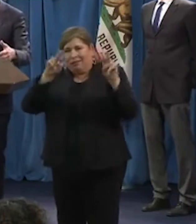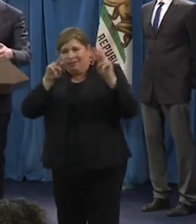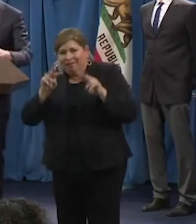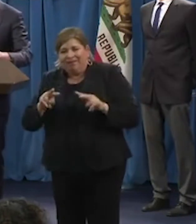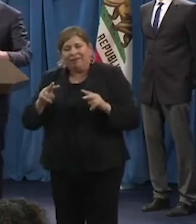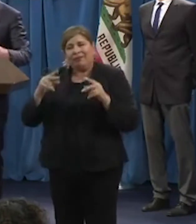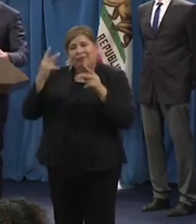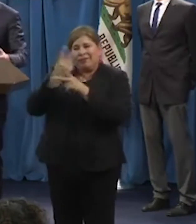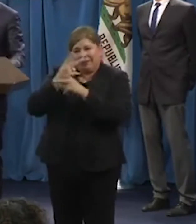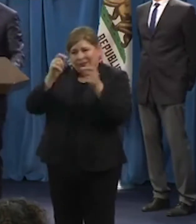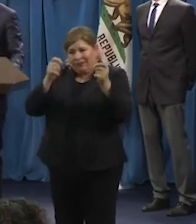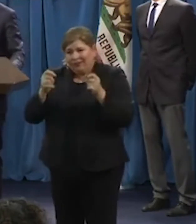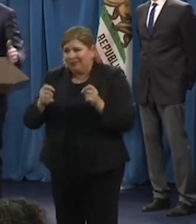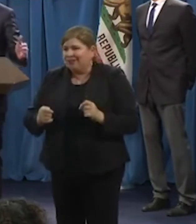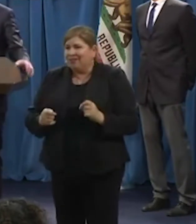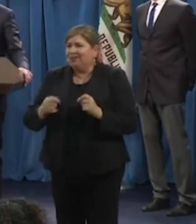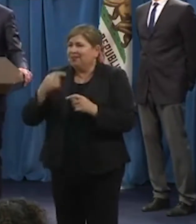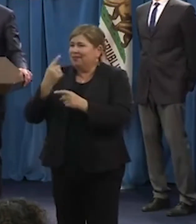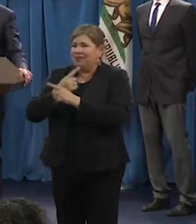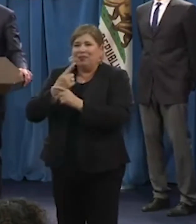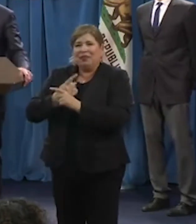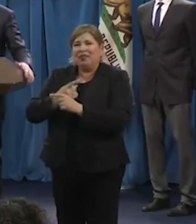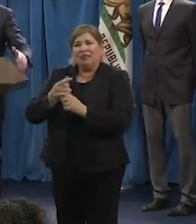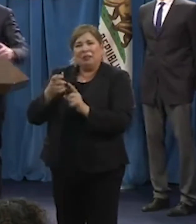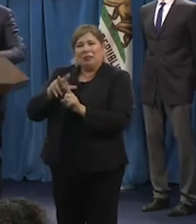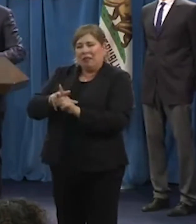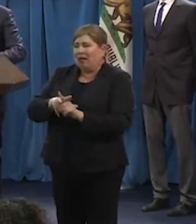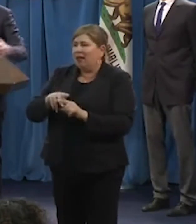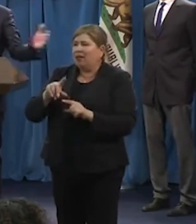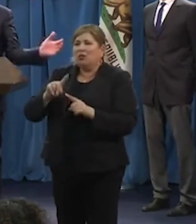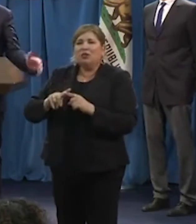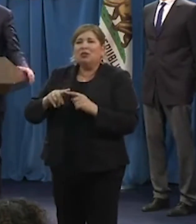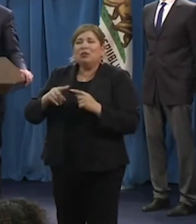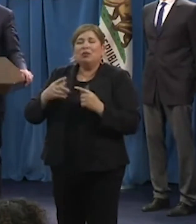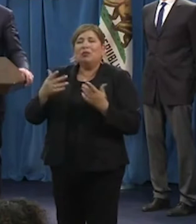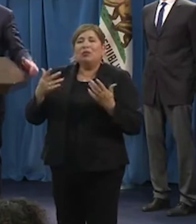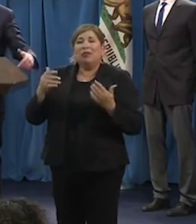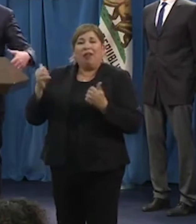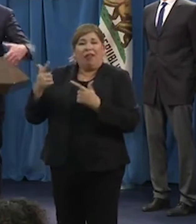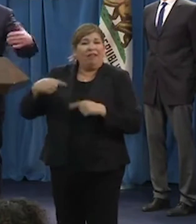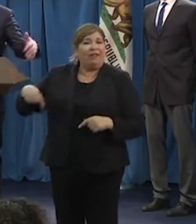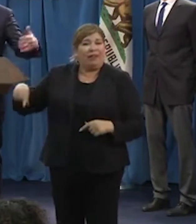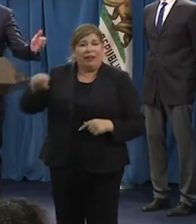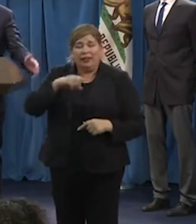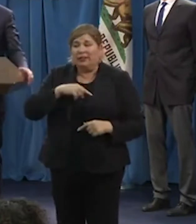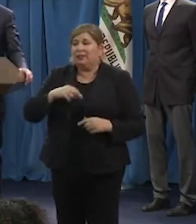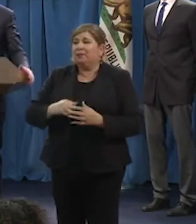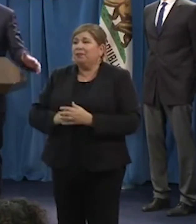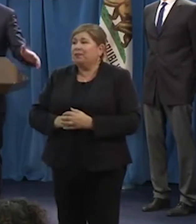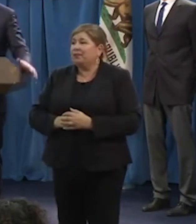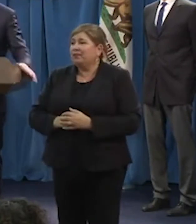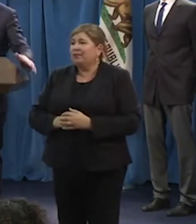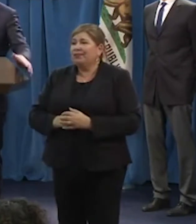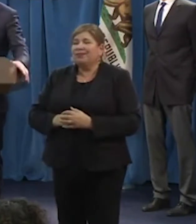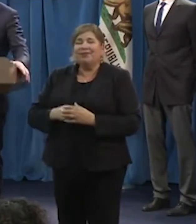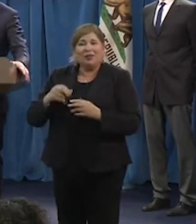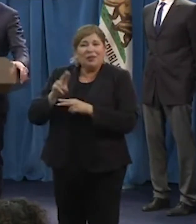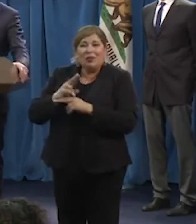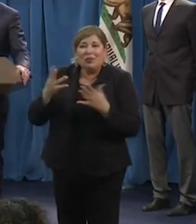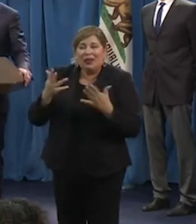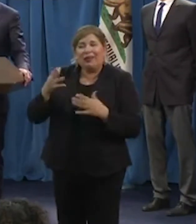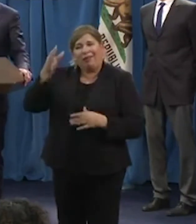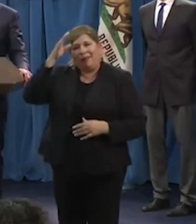tailored through the application of something that is available to all of us and is a renewable resource, common